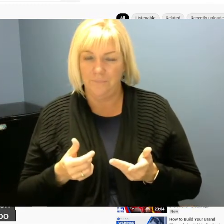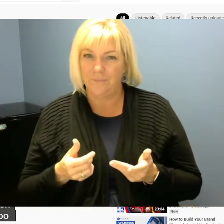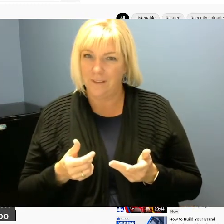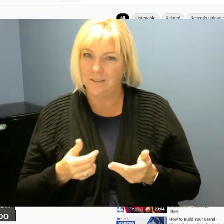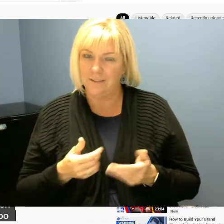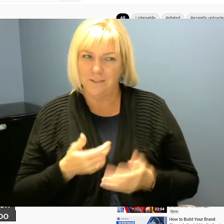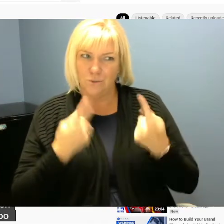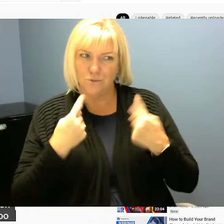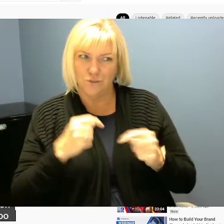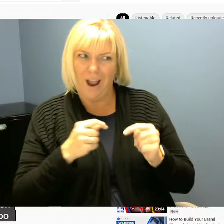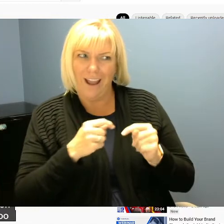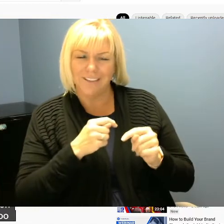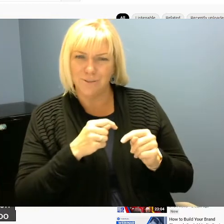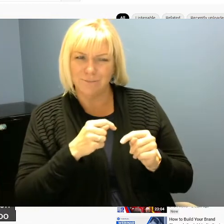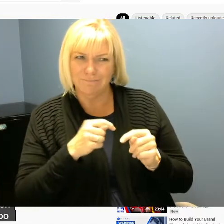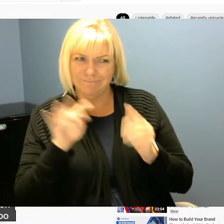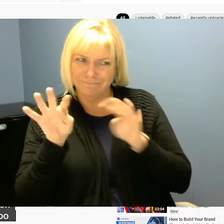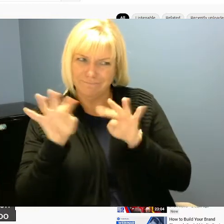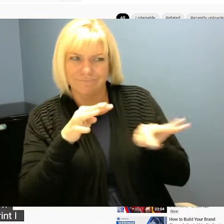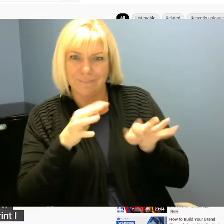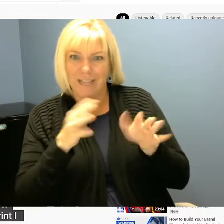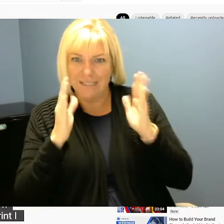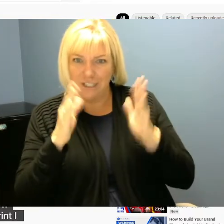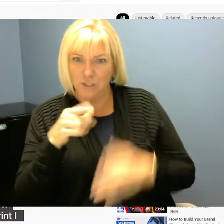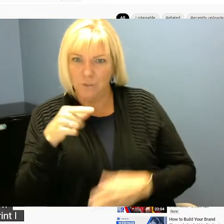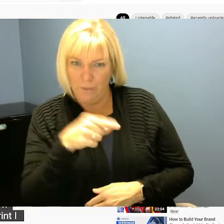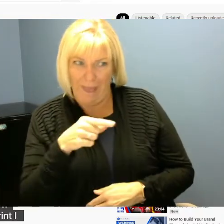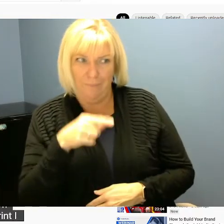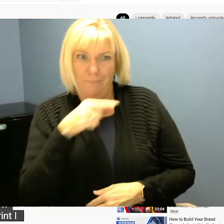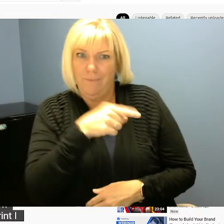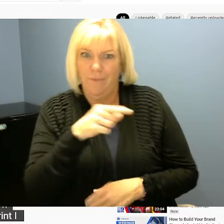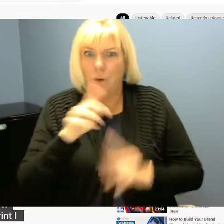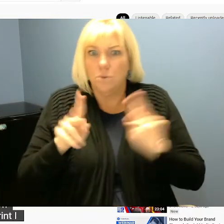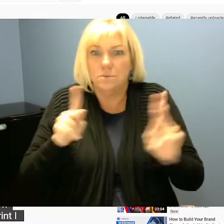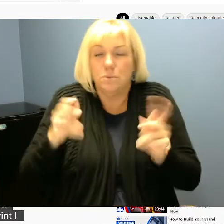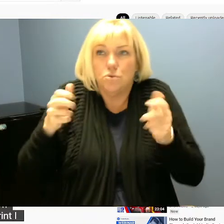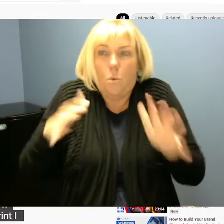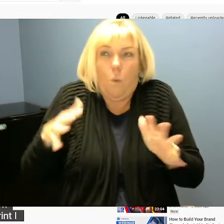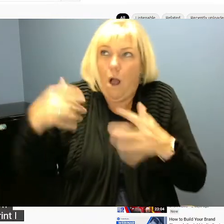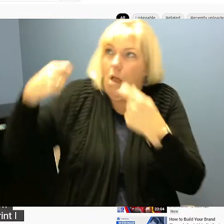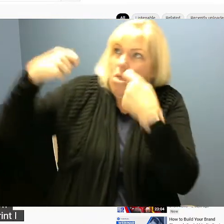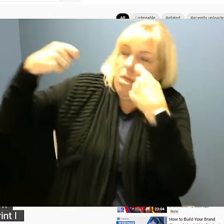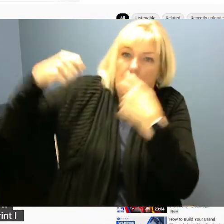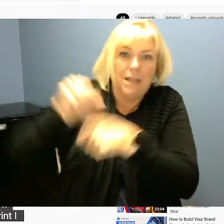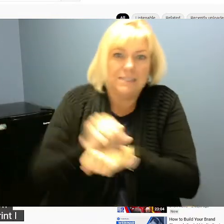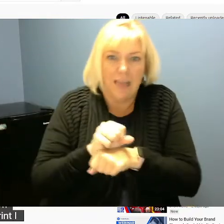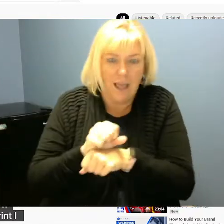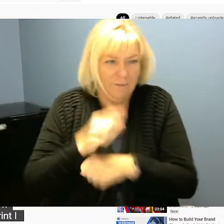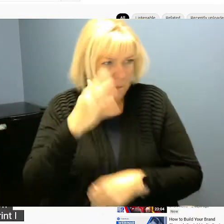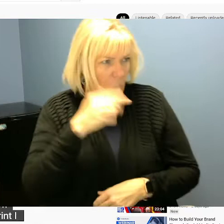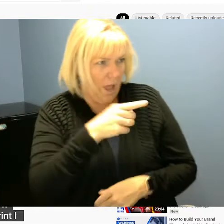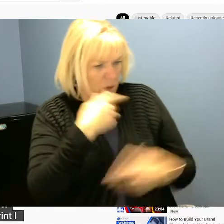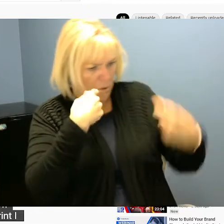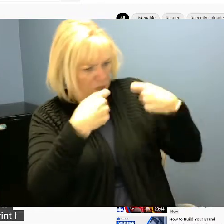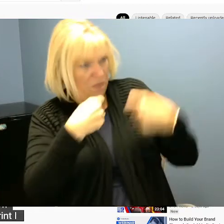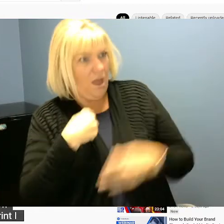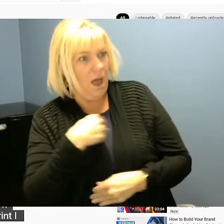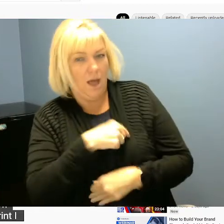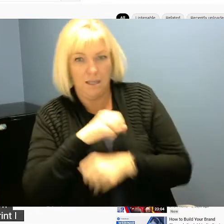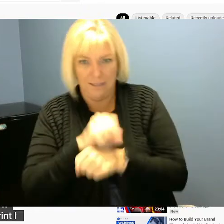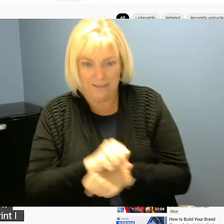that contradiction, saying, surely you aren't going to do this too, since you were speaking out against it. Now,